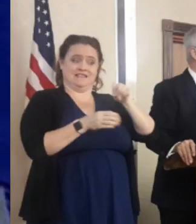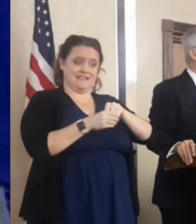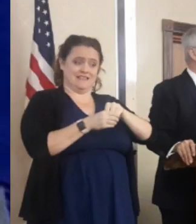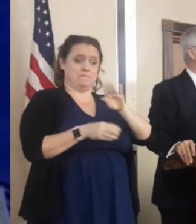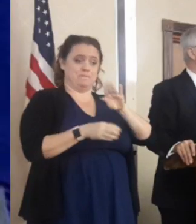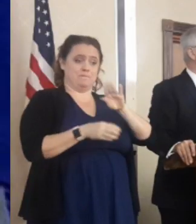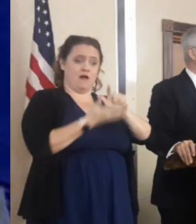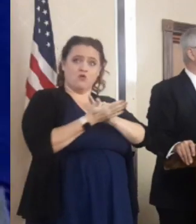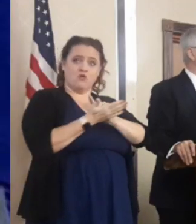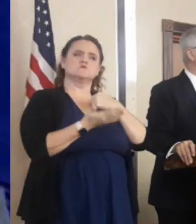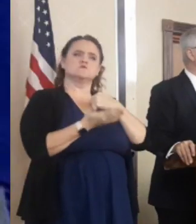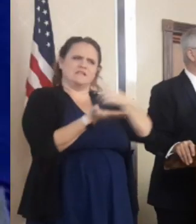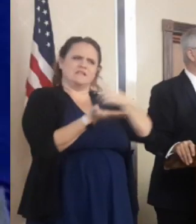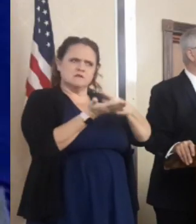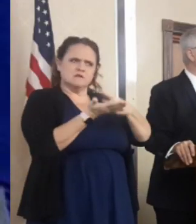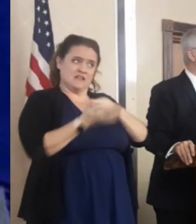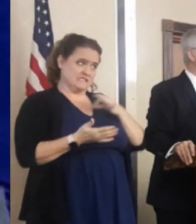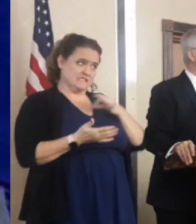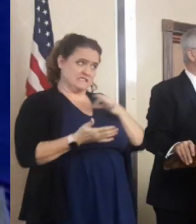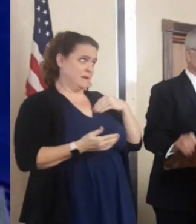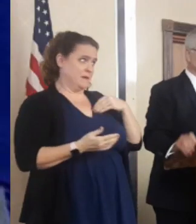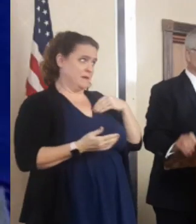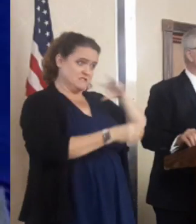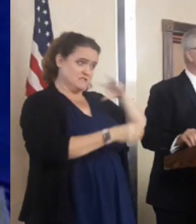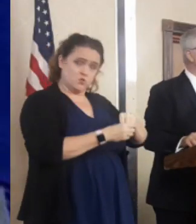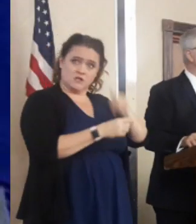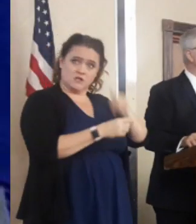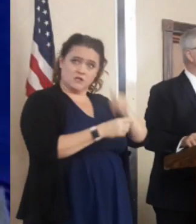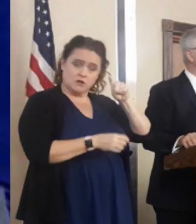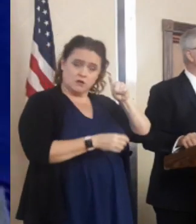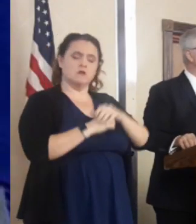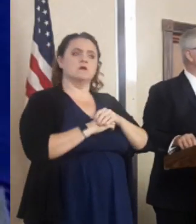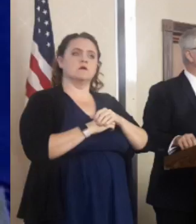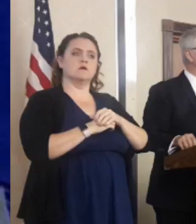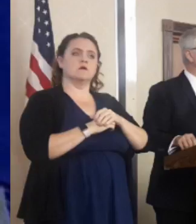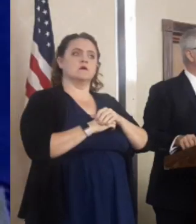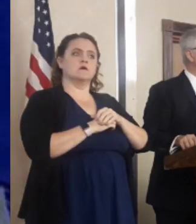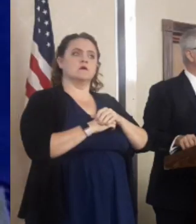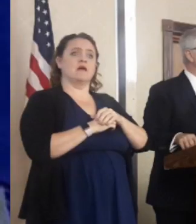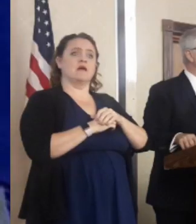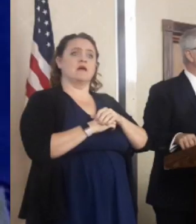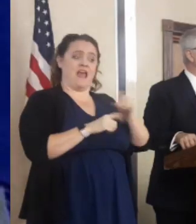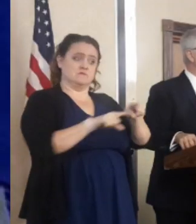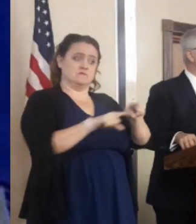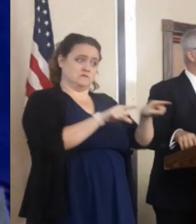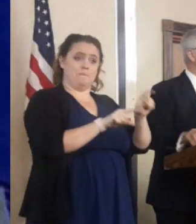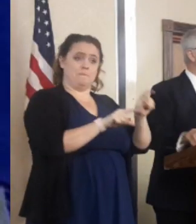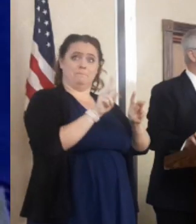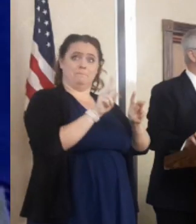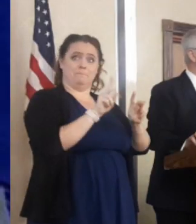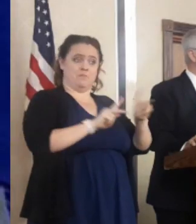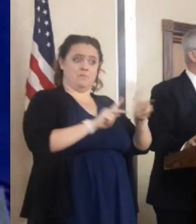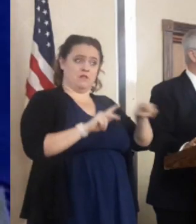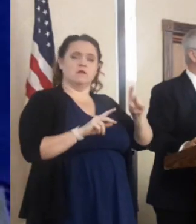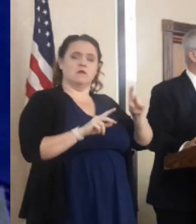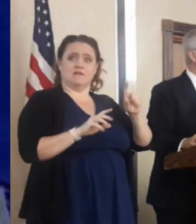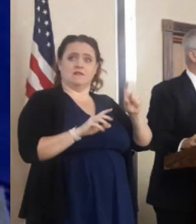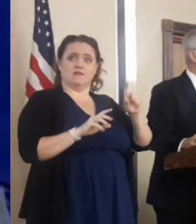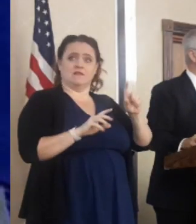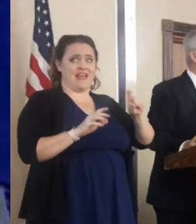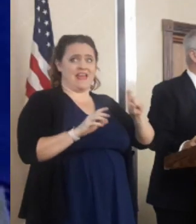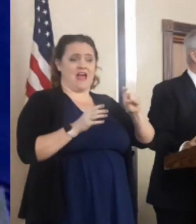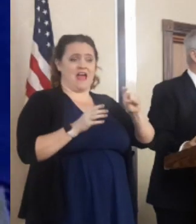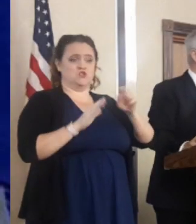staff members should be included, and there were people, when this was added to the bylaws, that had to remove themselves from the committee. So